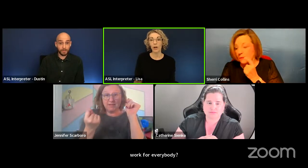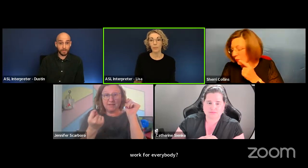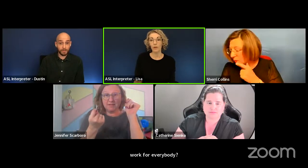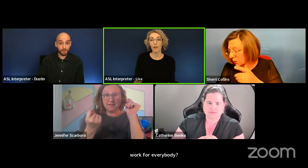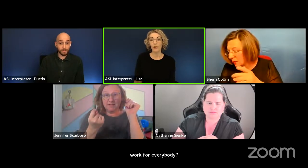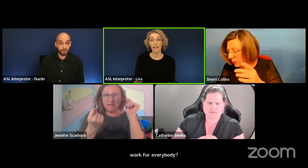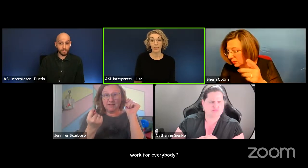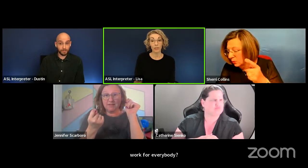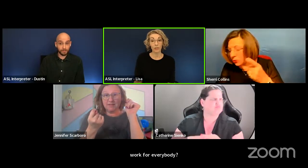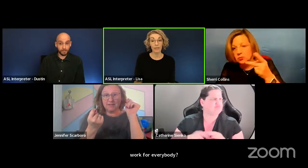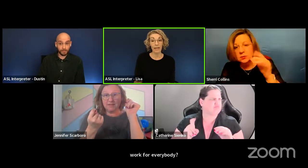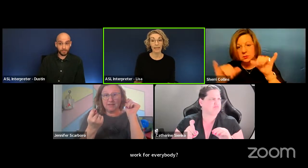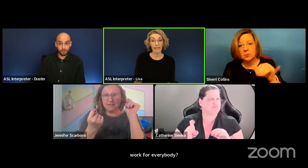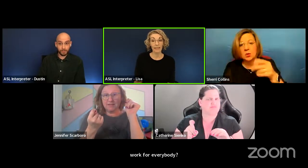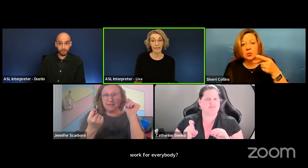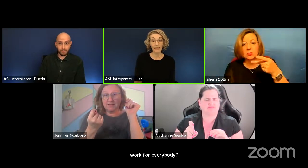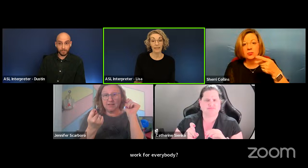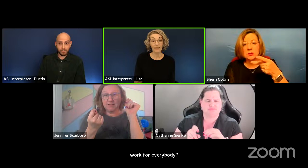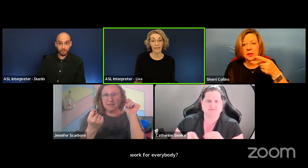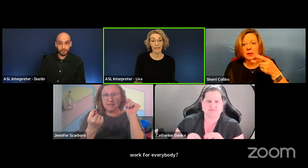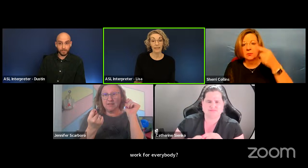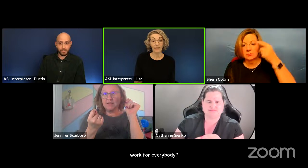Commissioner Scarborough here. Is that a Tuesday?